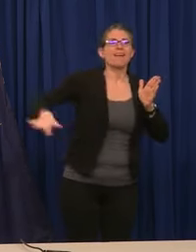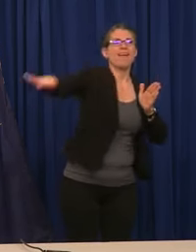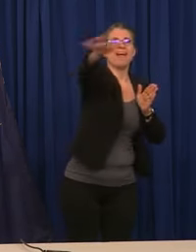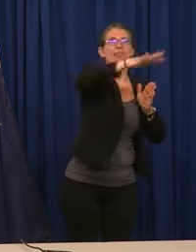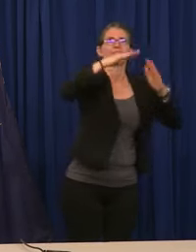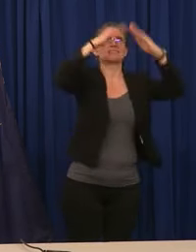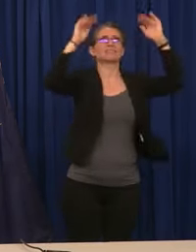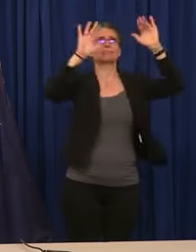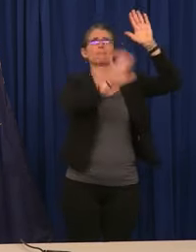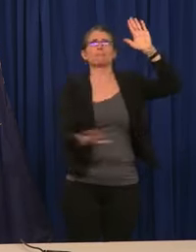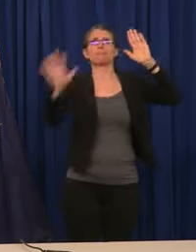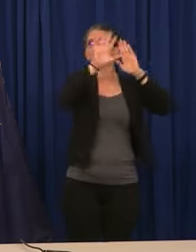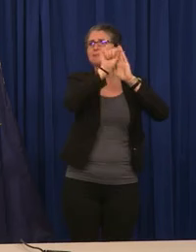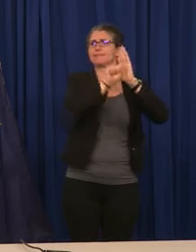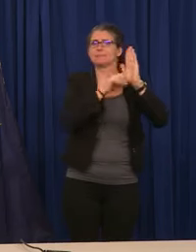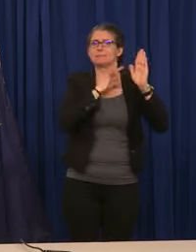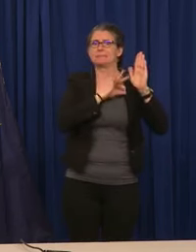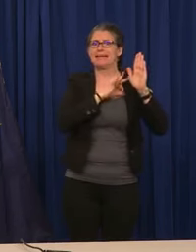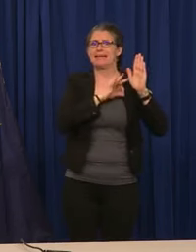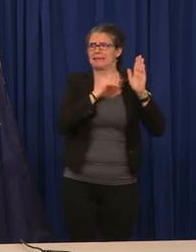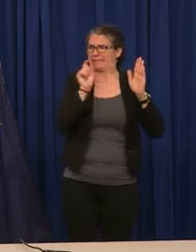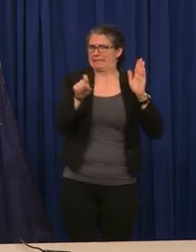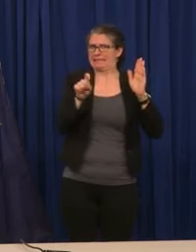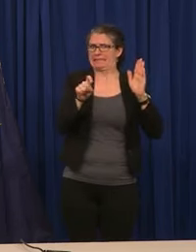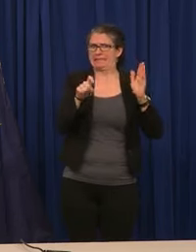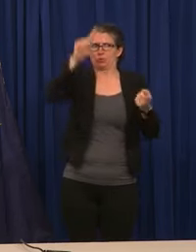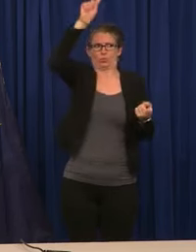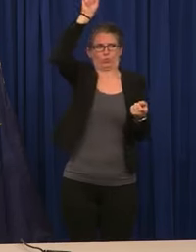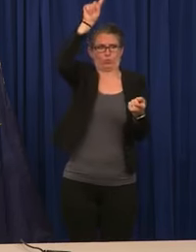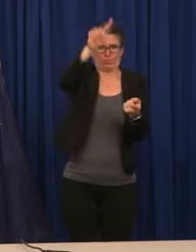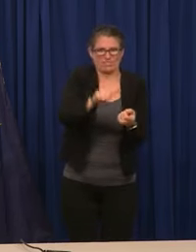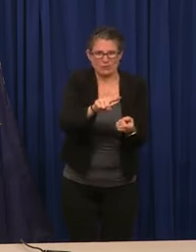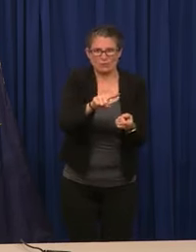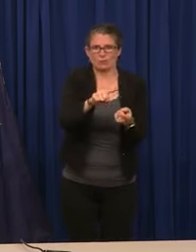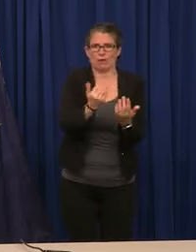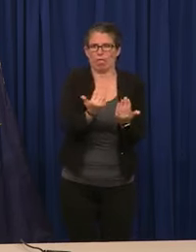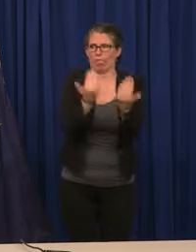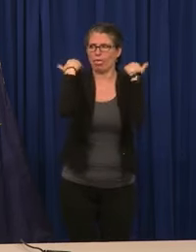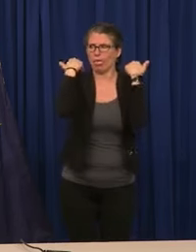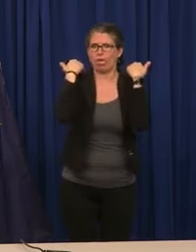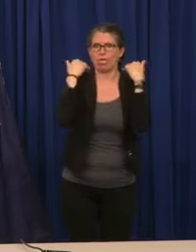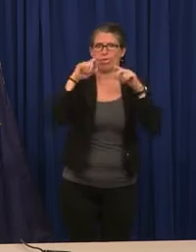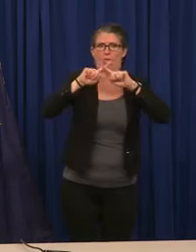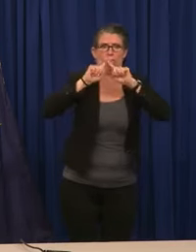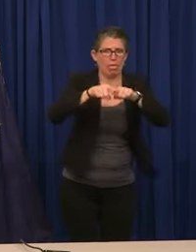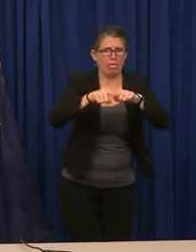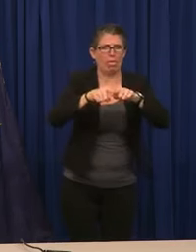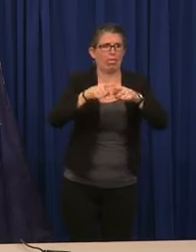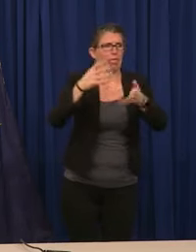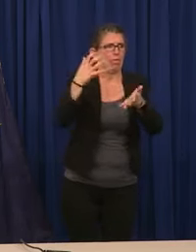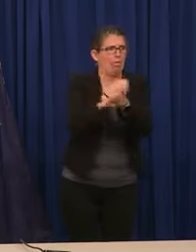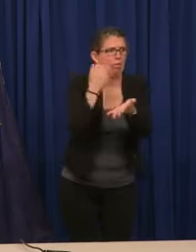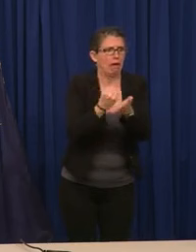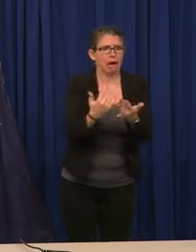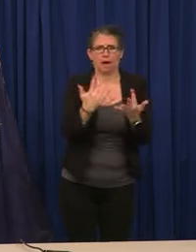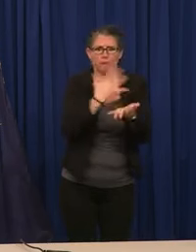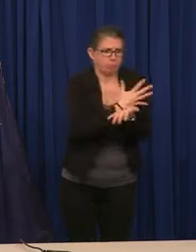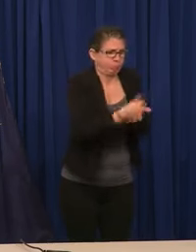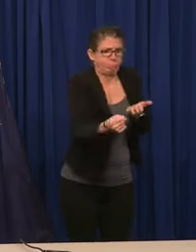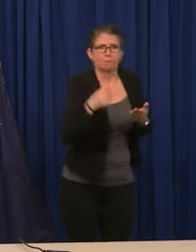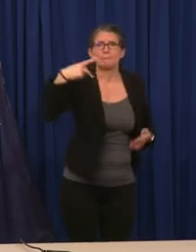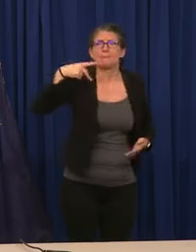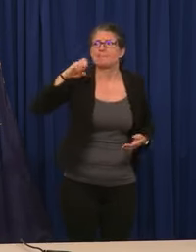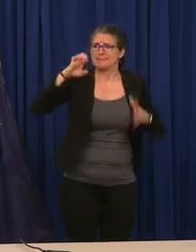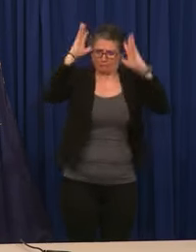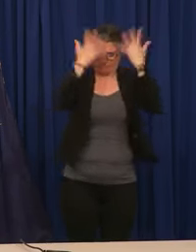goals is to be able to reduce PPE usage, or rather engender PPE conservation. So in order to